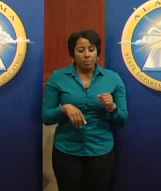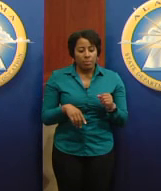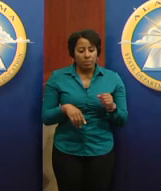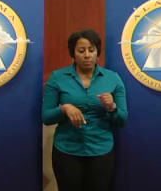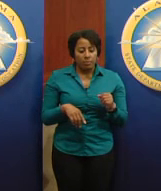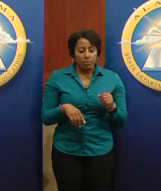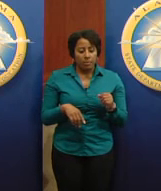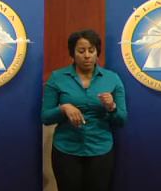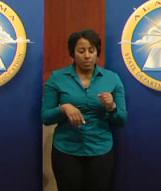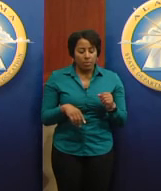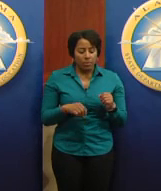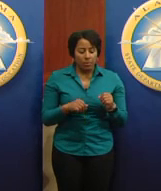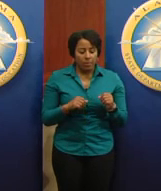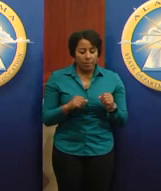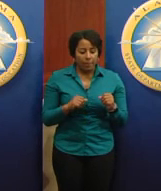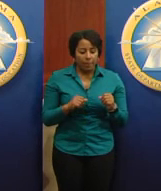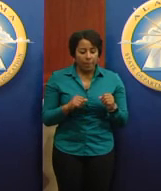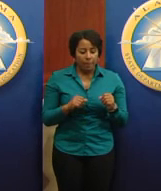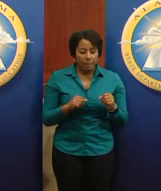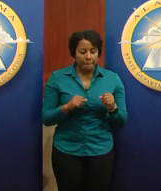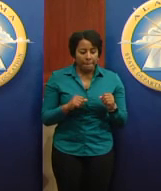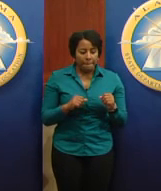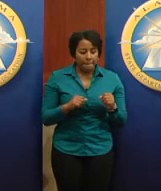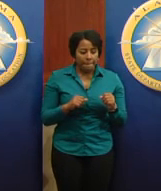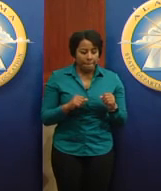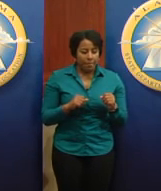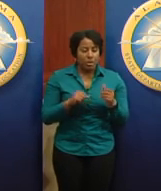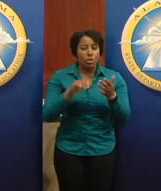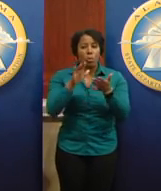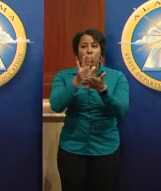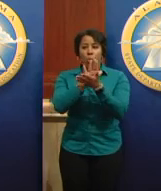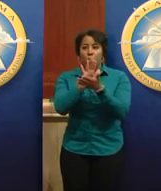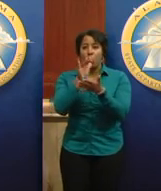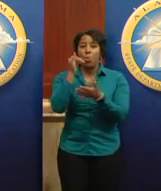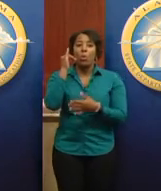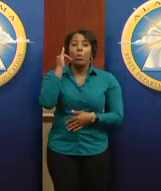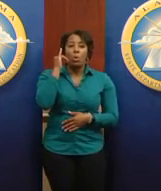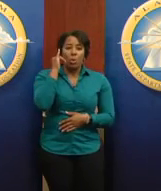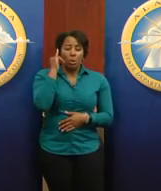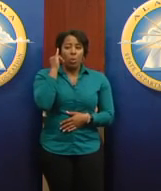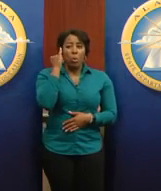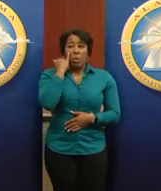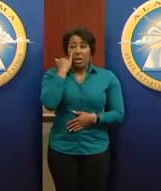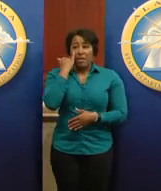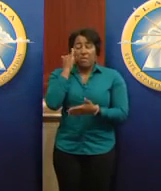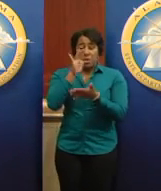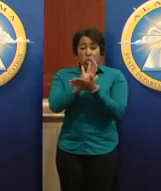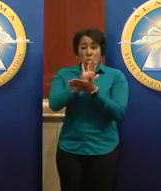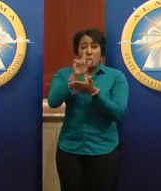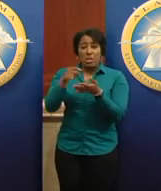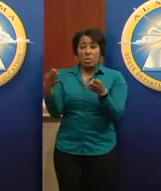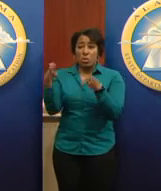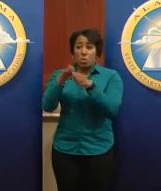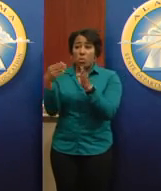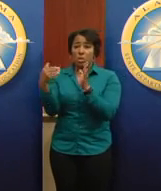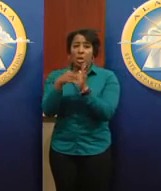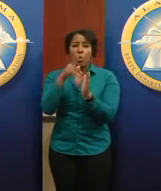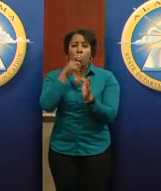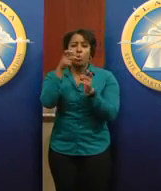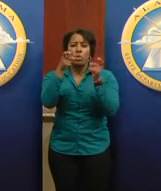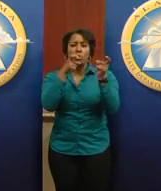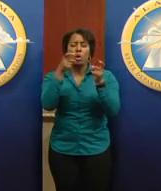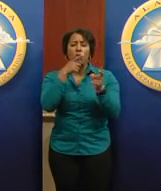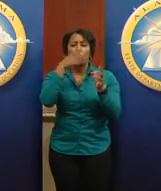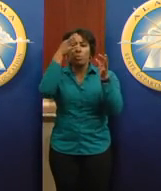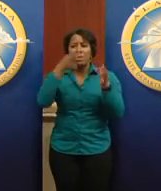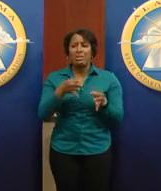who is in charge of, again, closing down schools if we see another very large, very bad outbreak? Is that coming from